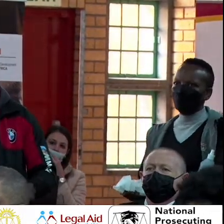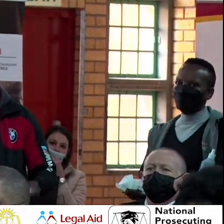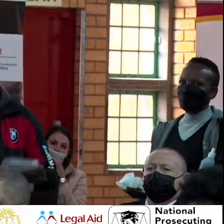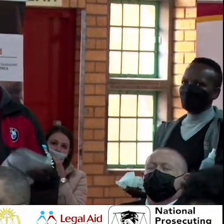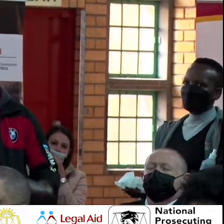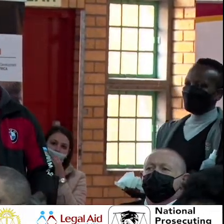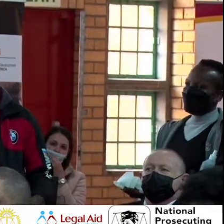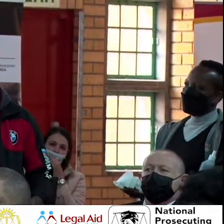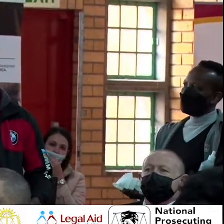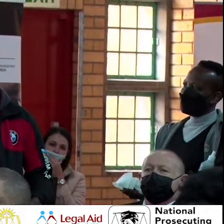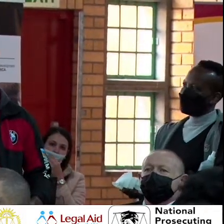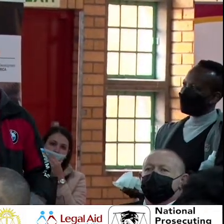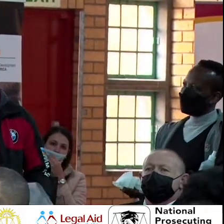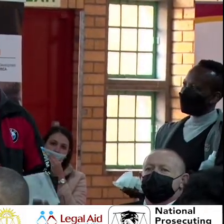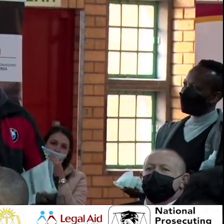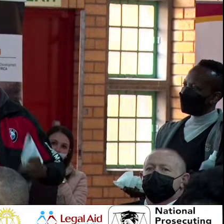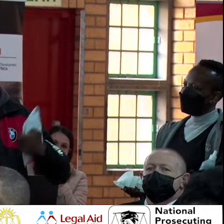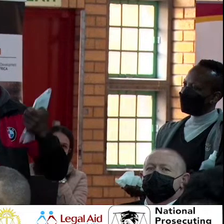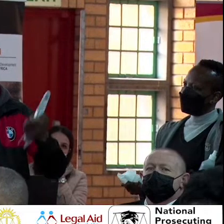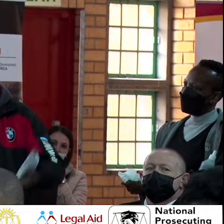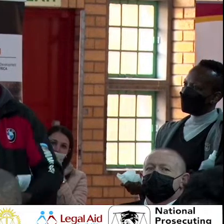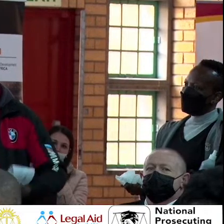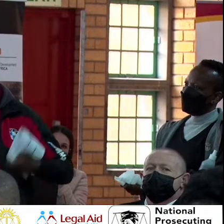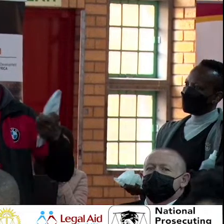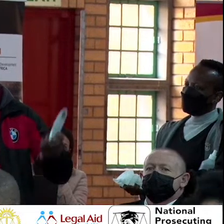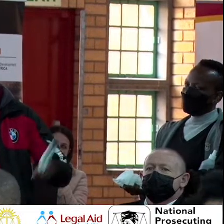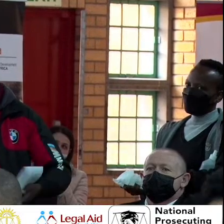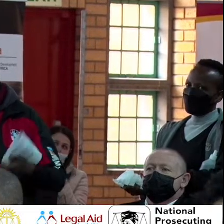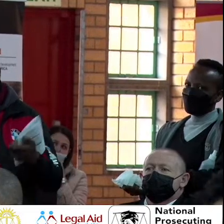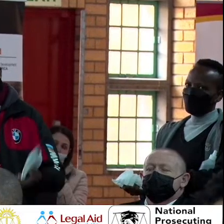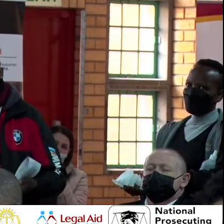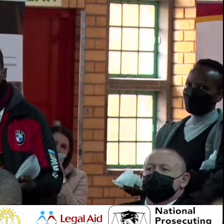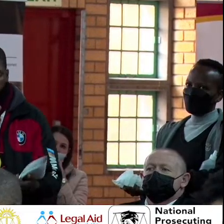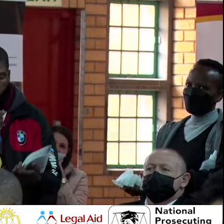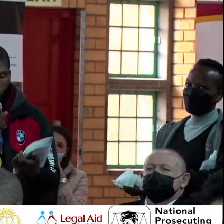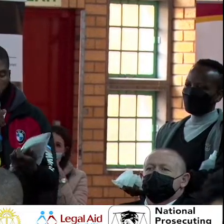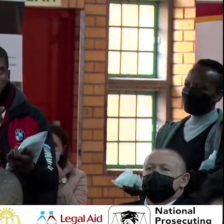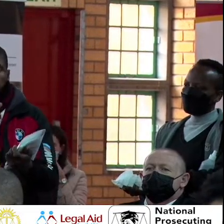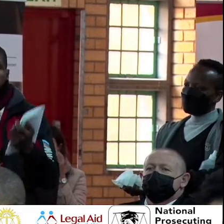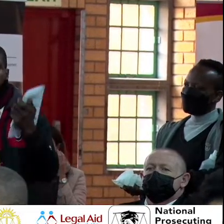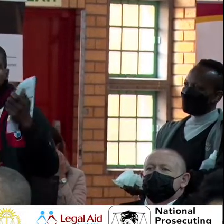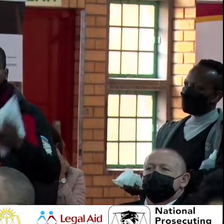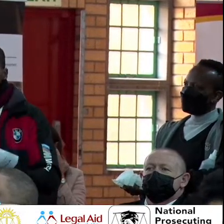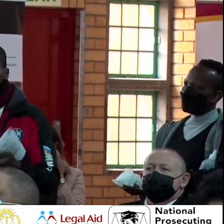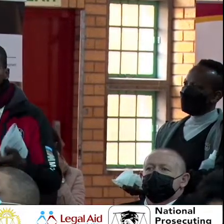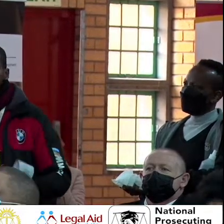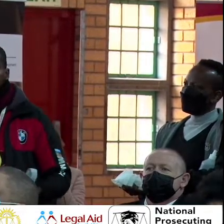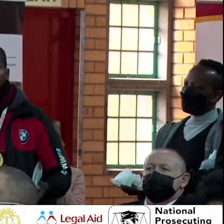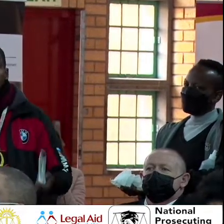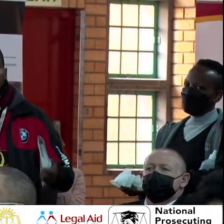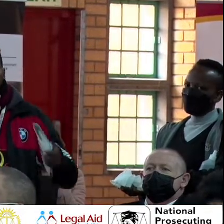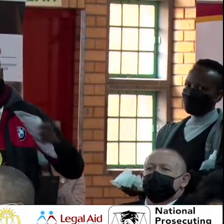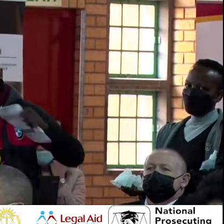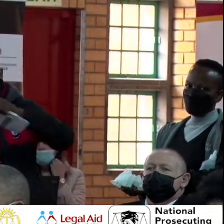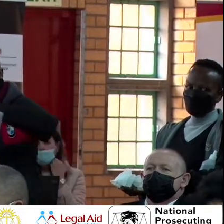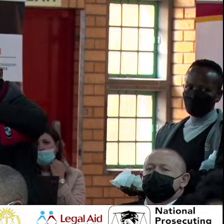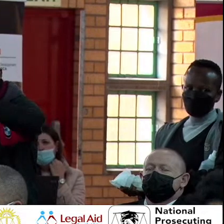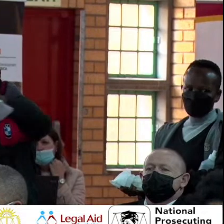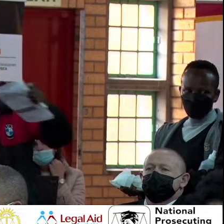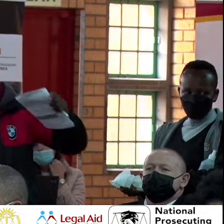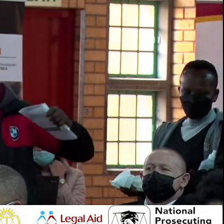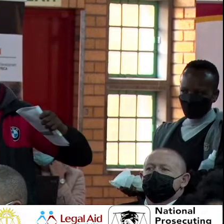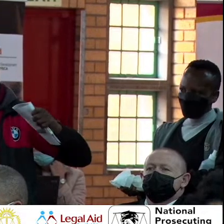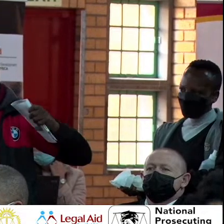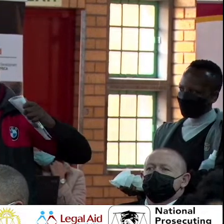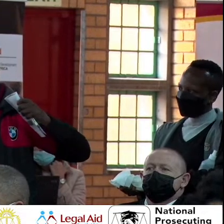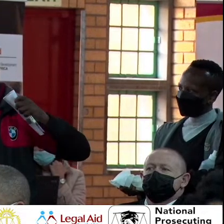one in our community so that we can be educated and learn more. So that as well, the